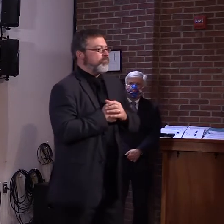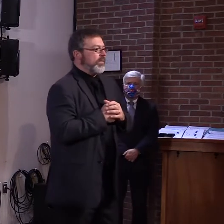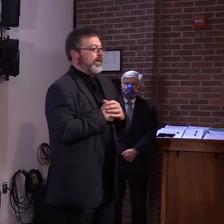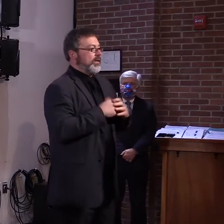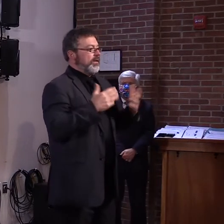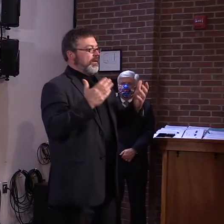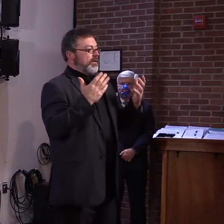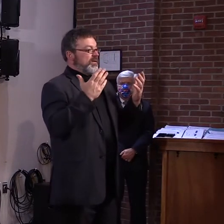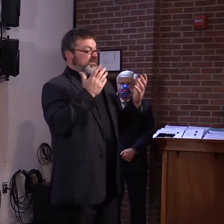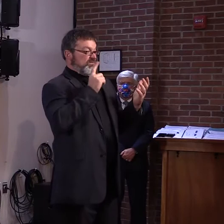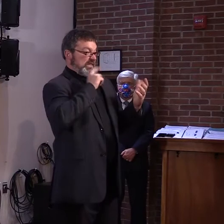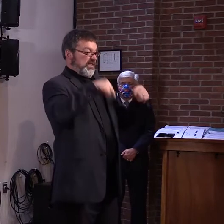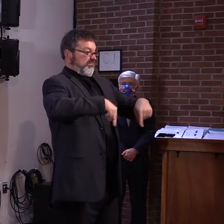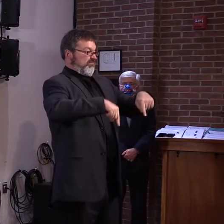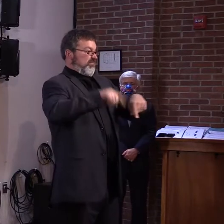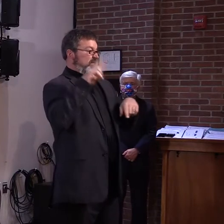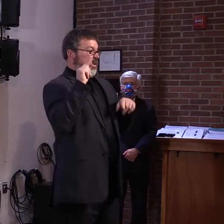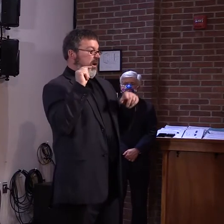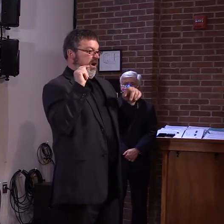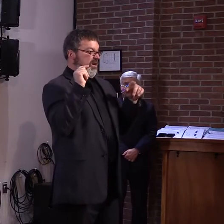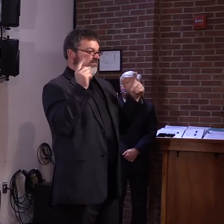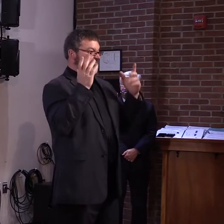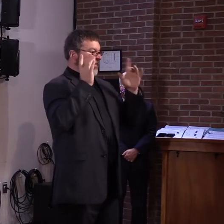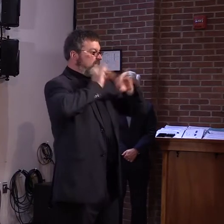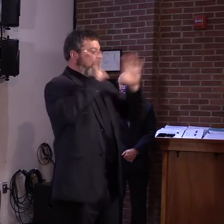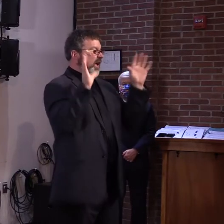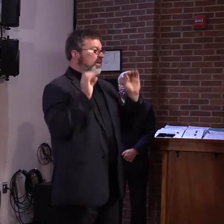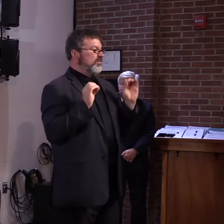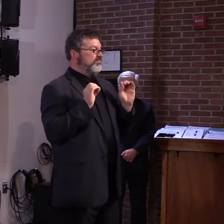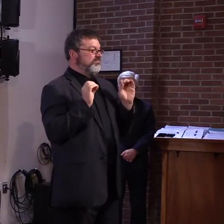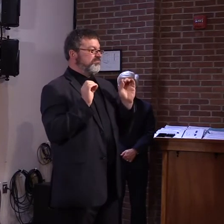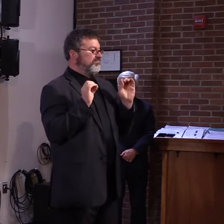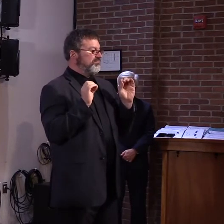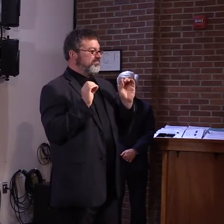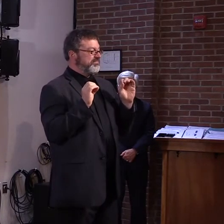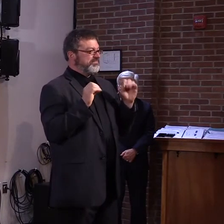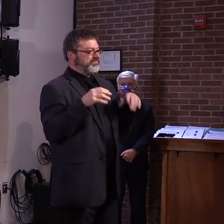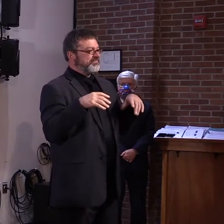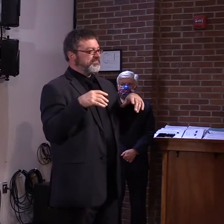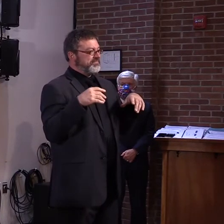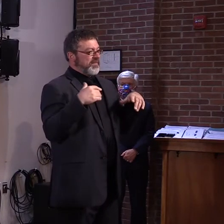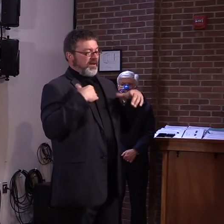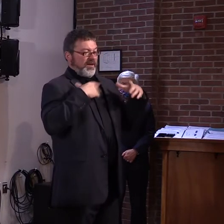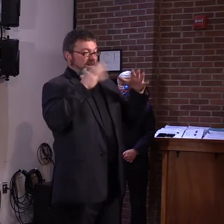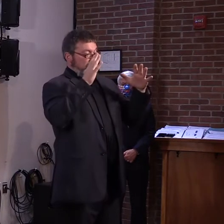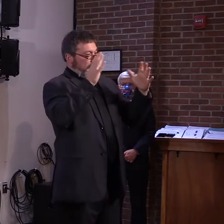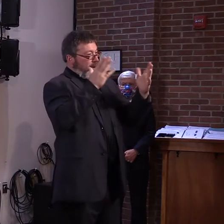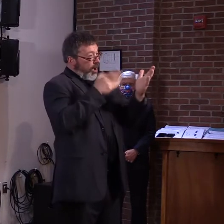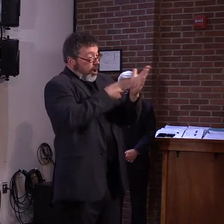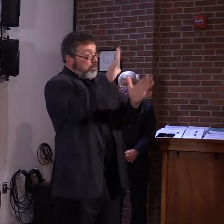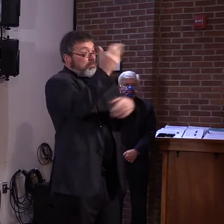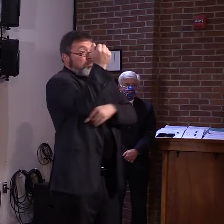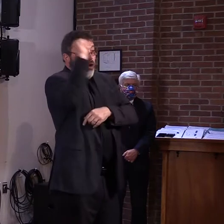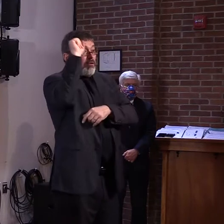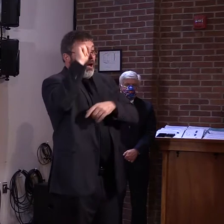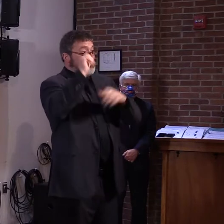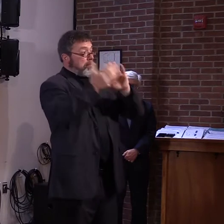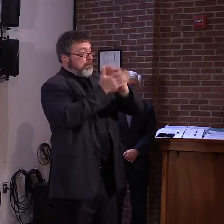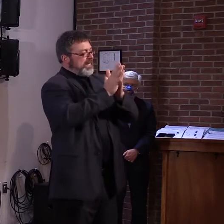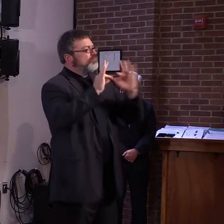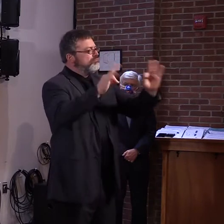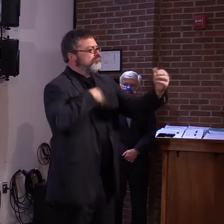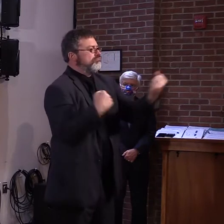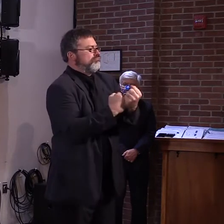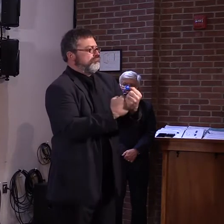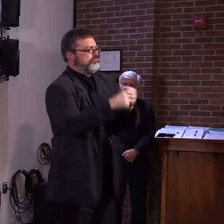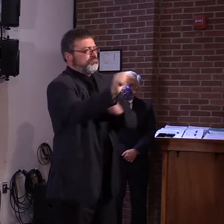support peaceful protests. The protest that's happening in Burlington, again, thus far, has been peaceful. So as